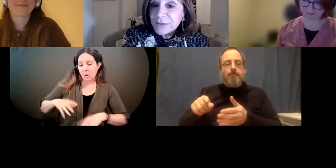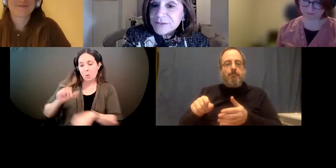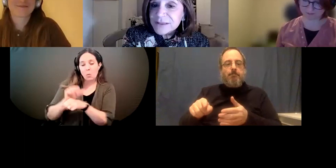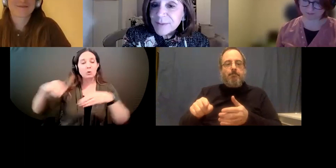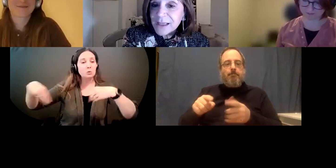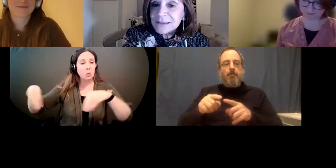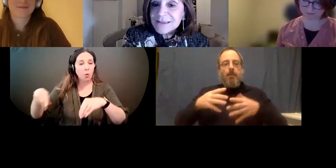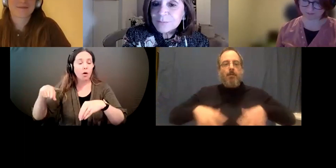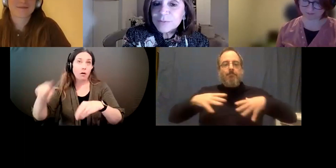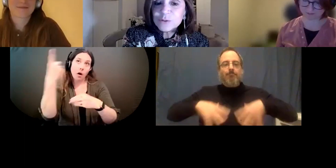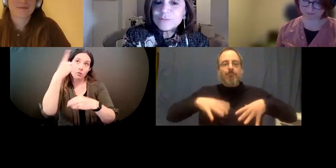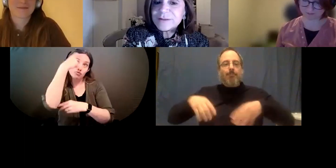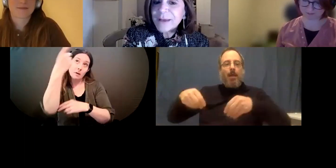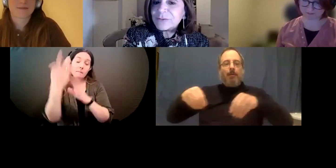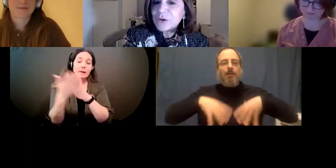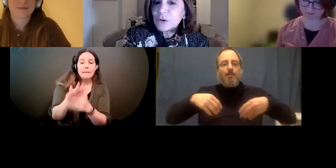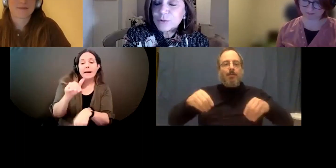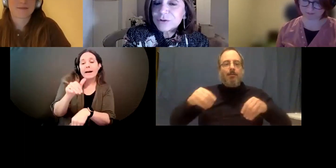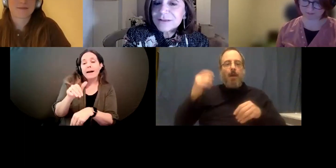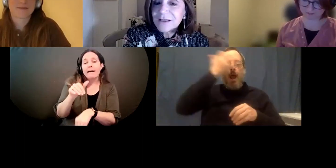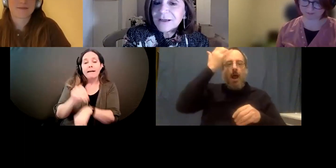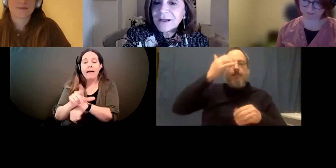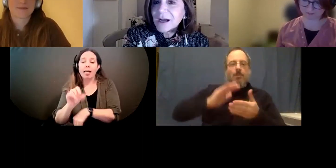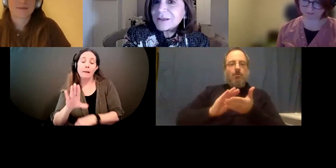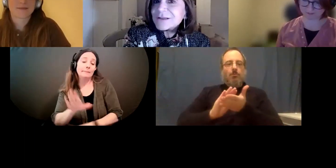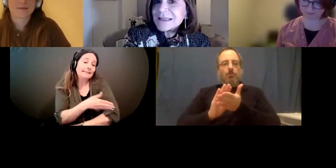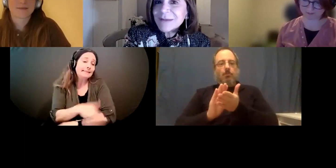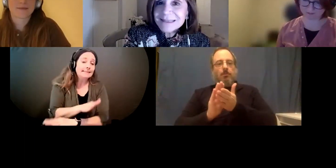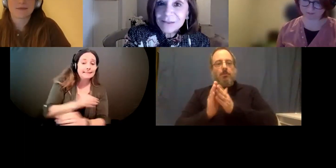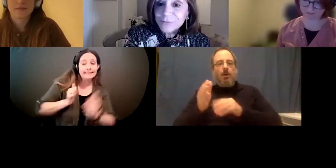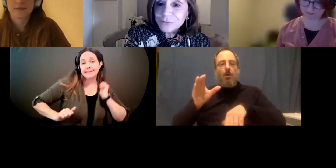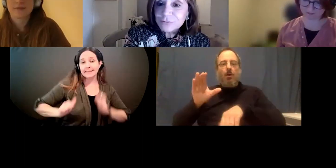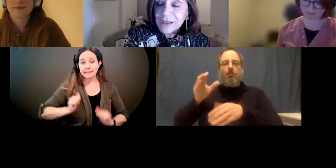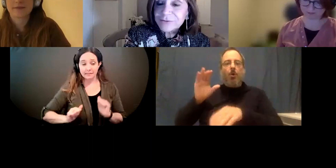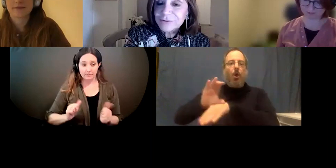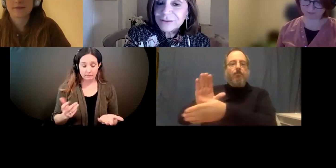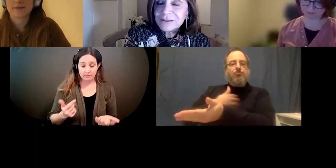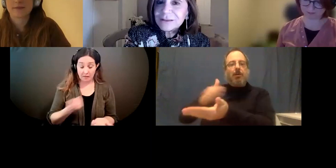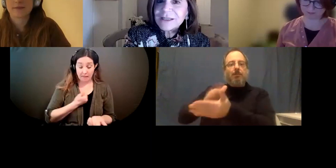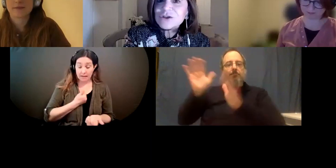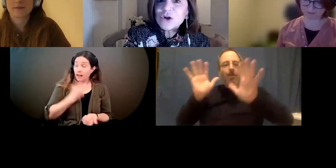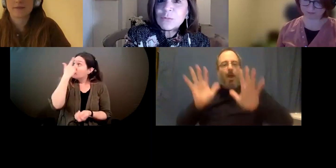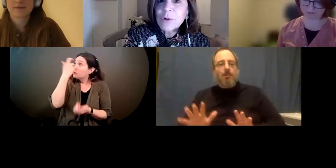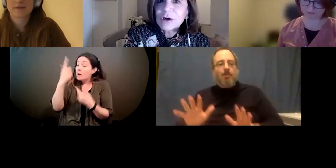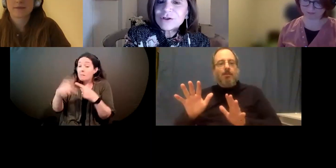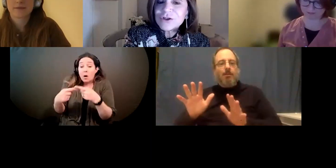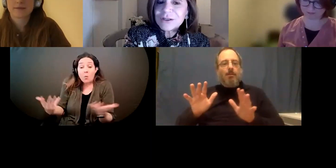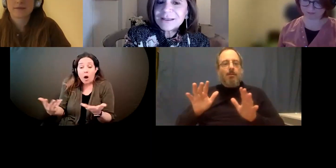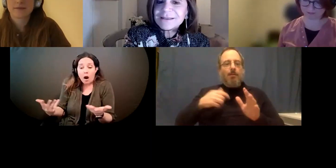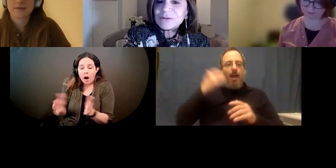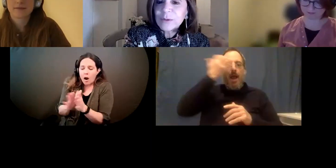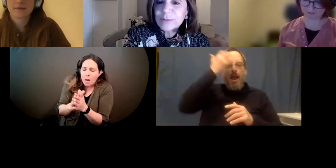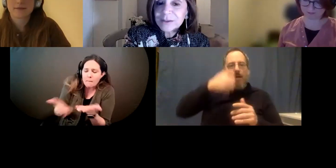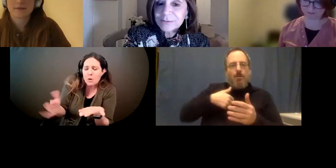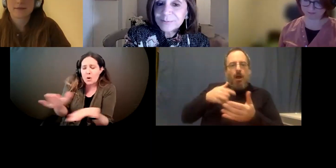loved fountain pens and beautifully bound notebooks. I could see myself as a writer, like Jo March